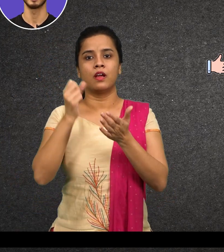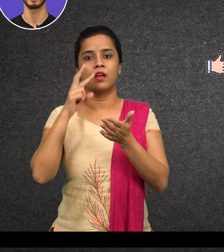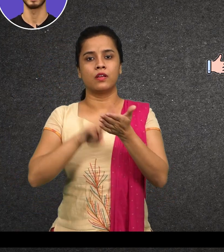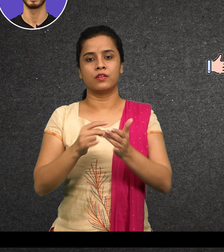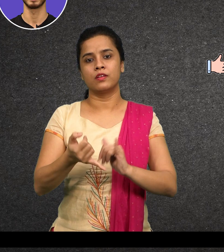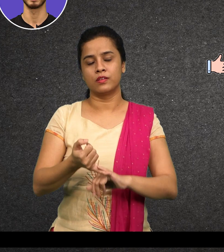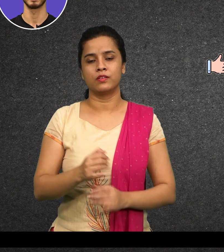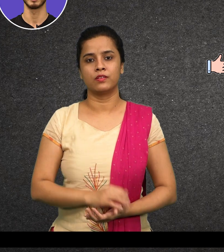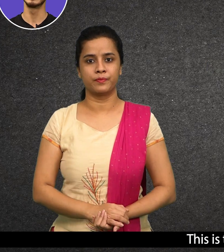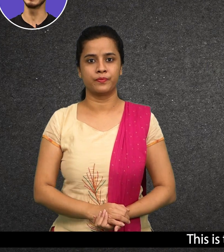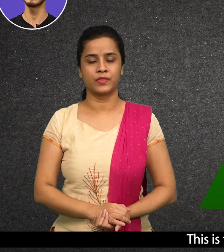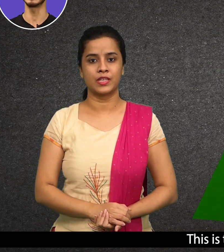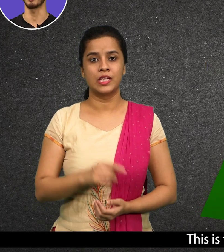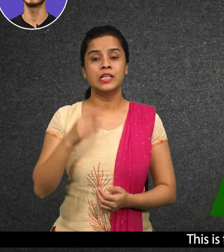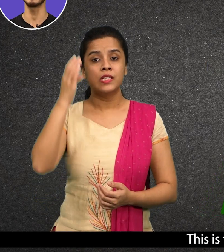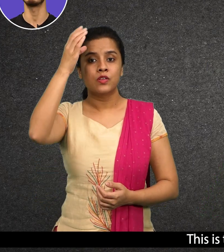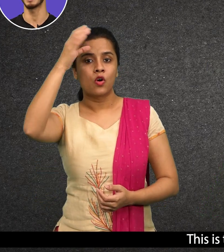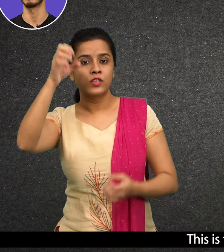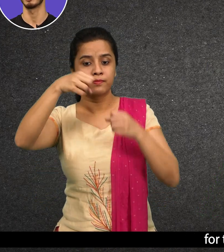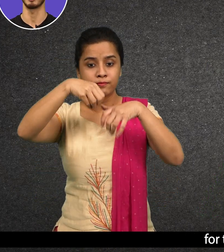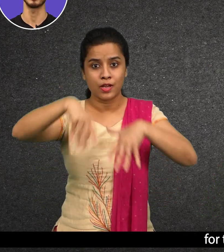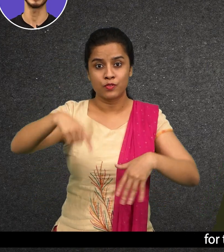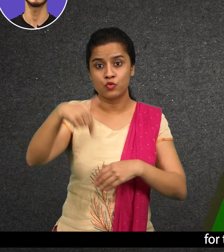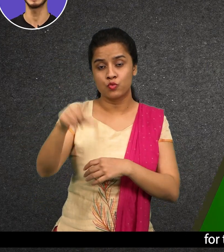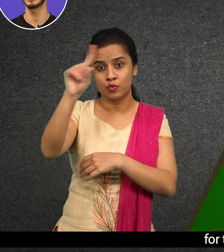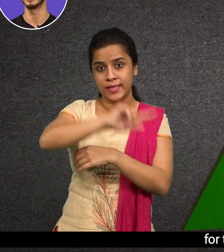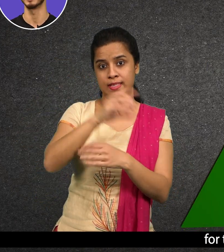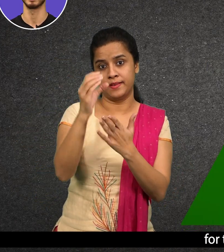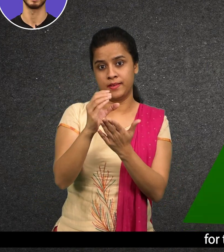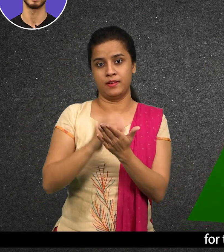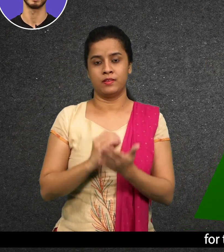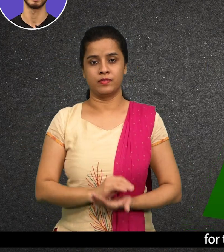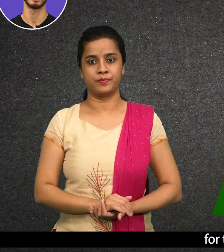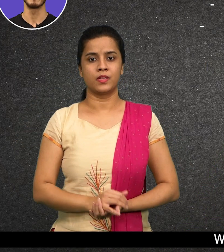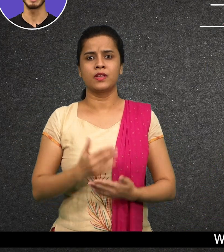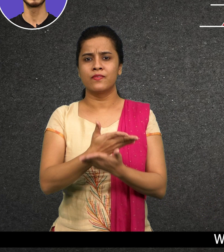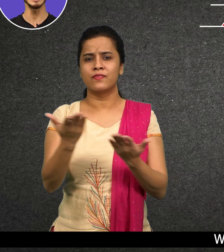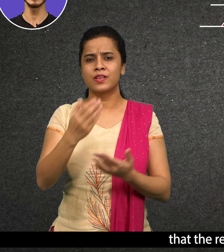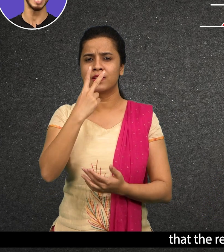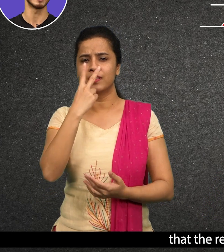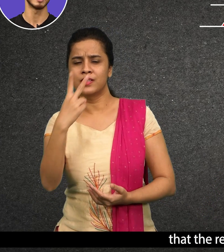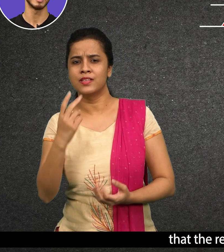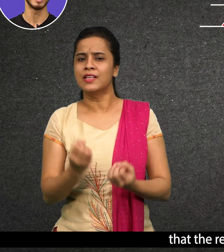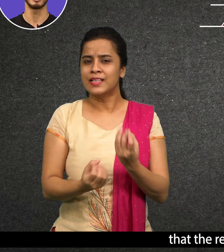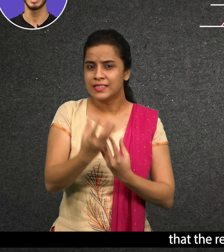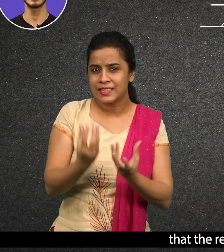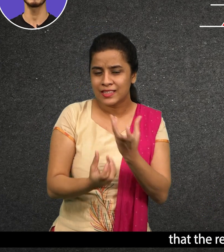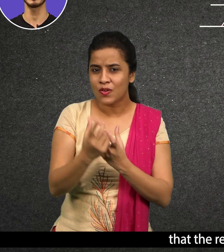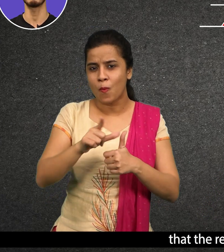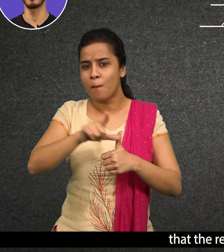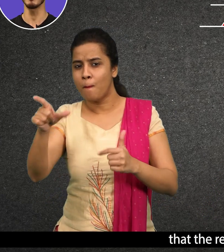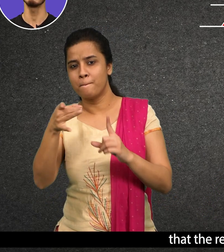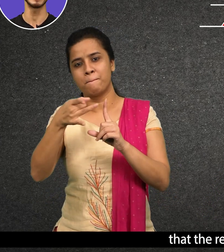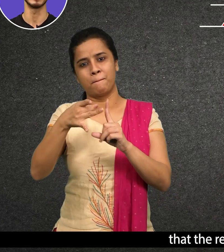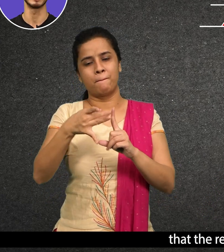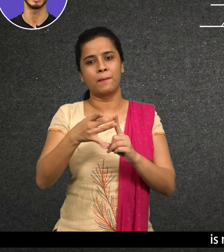anions. This is the concept map for today's lesson. We have seen that the reactivity